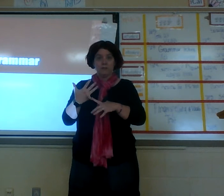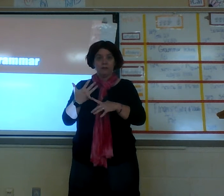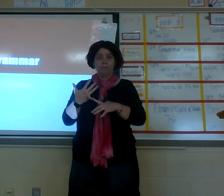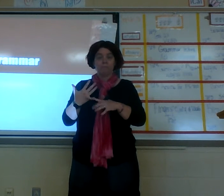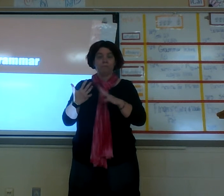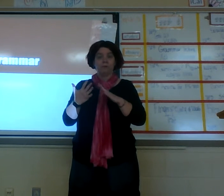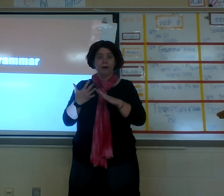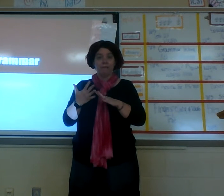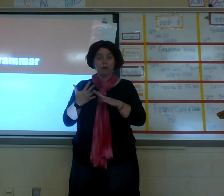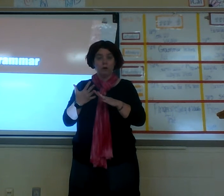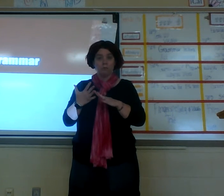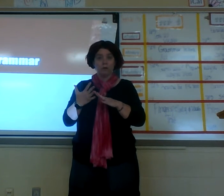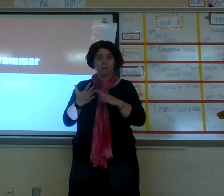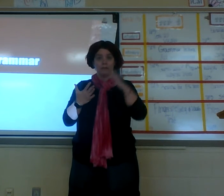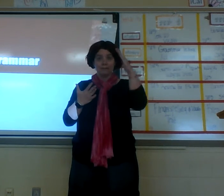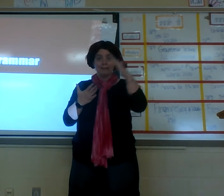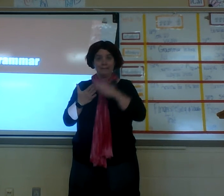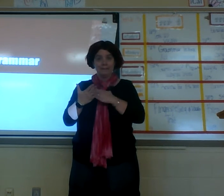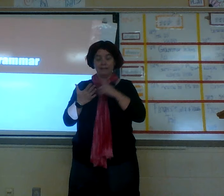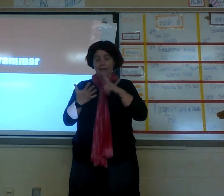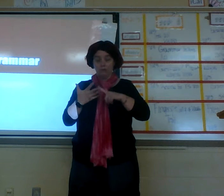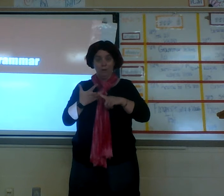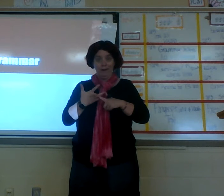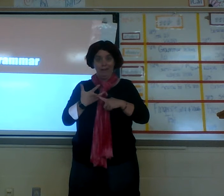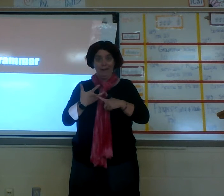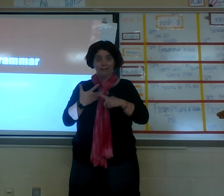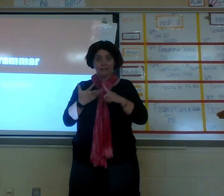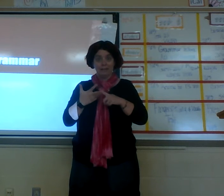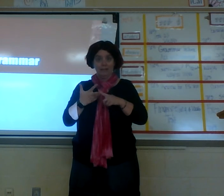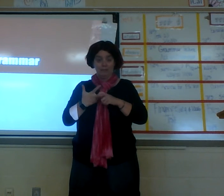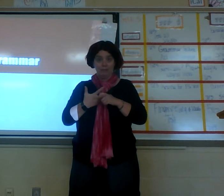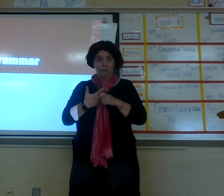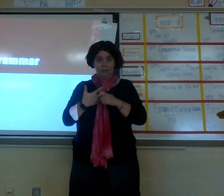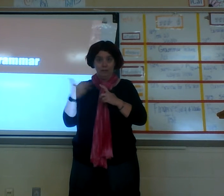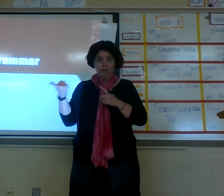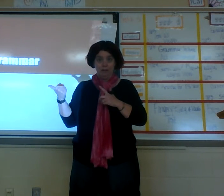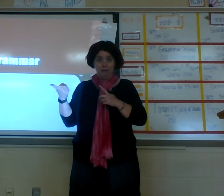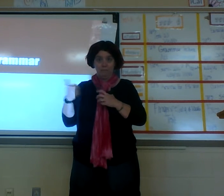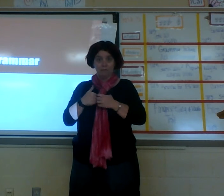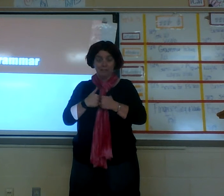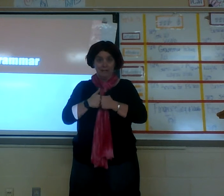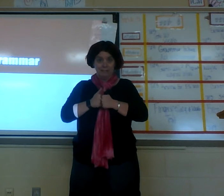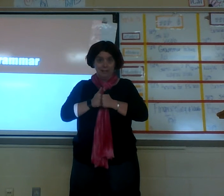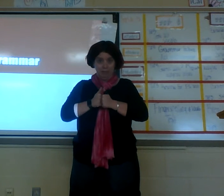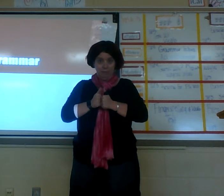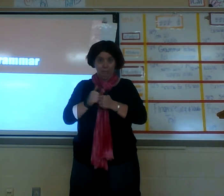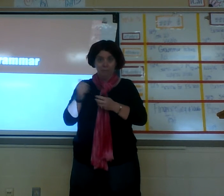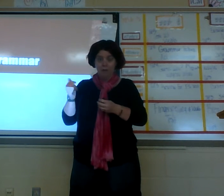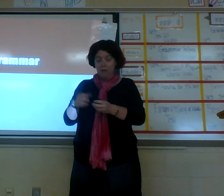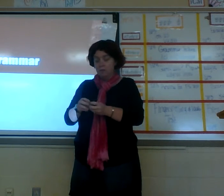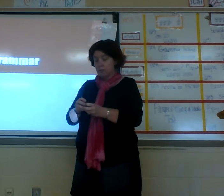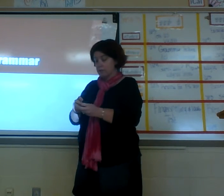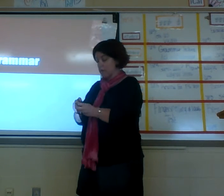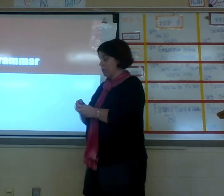video, you'll have the homework that's listed, as well as a link to the slides document. So let's go through